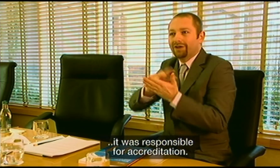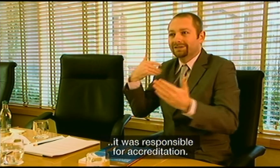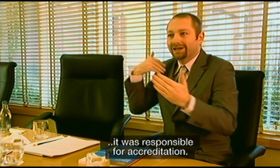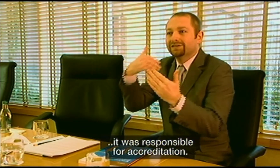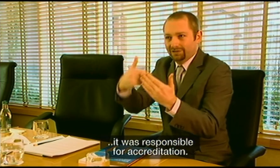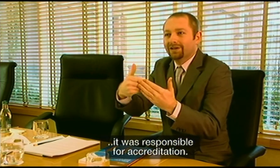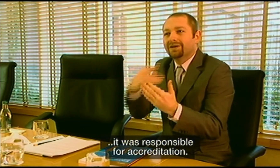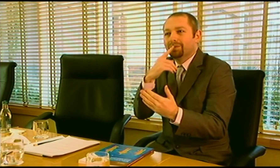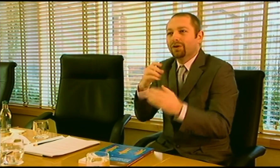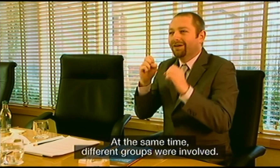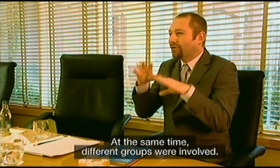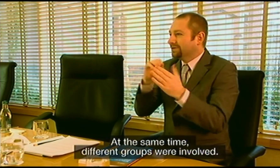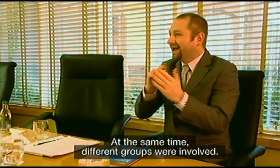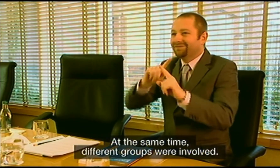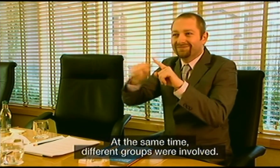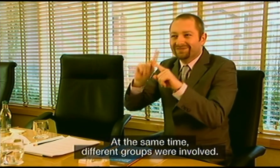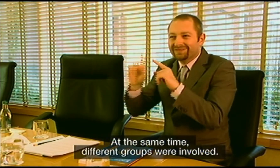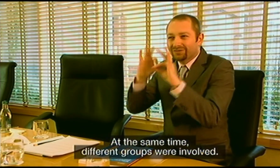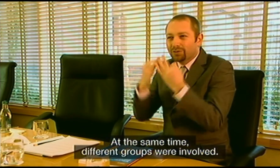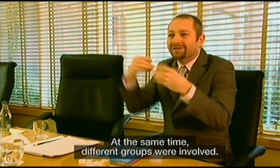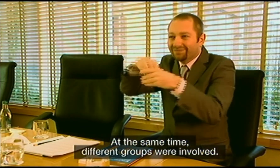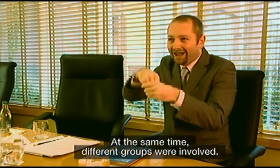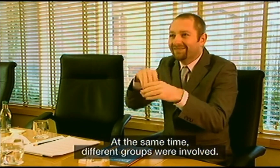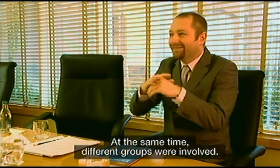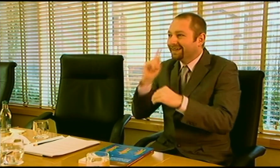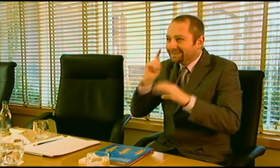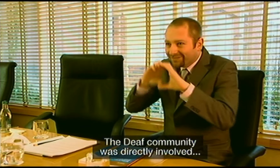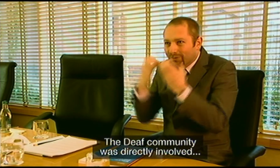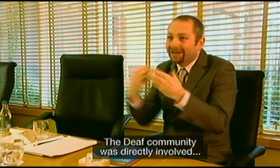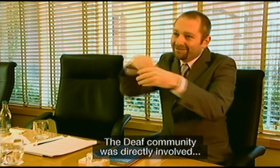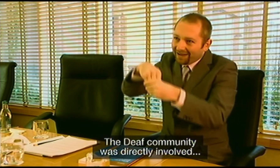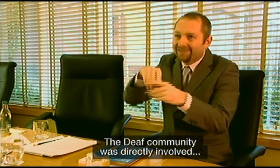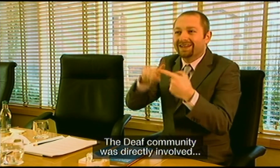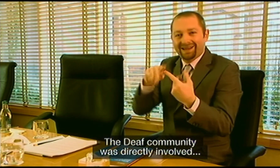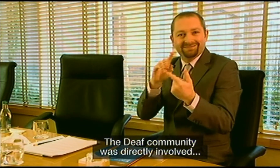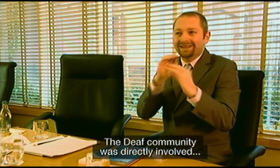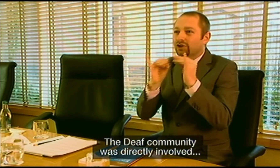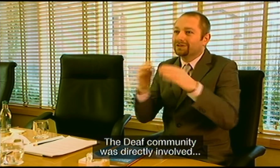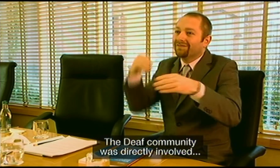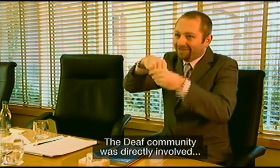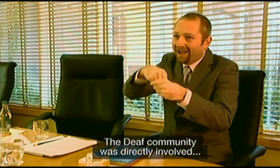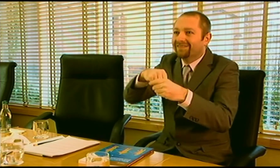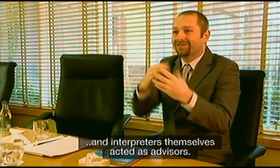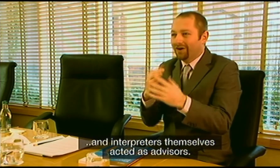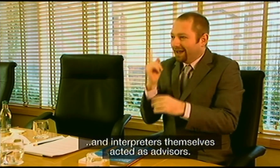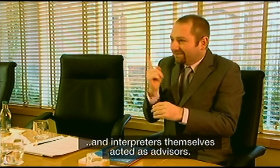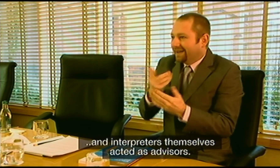accreditation. At the same time, different groups were involved. The deaf community was directly involved, and interpreters themselves acted as